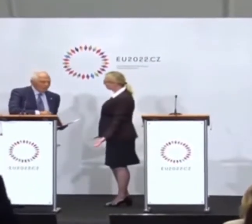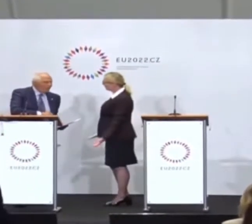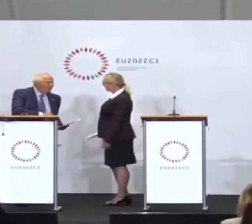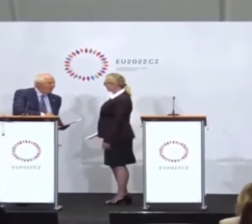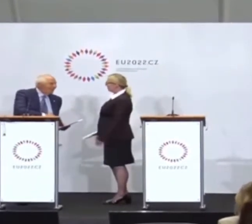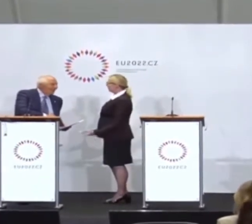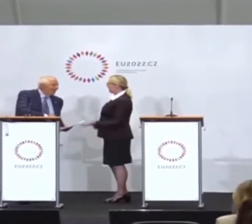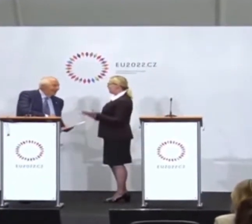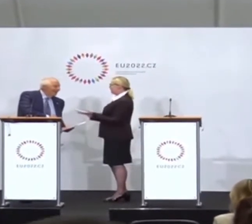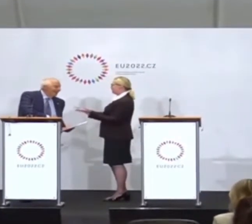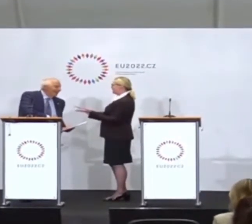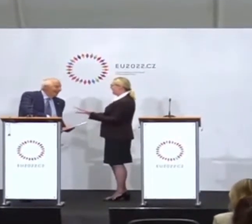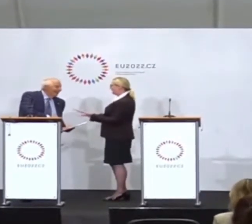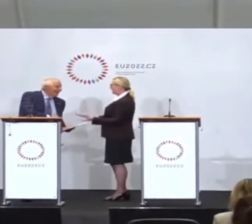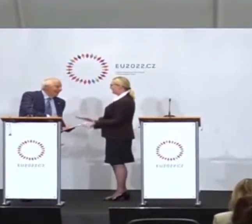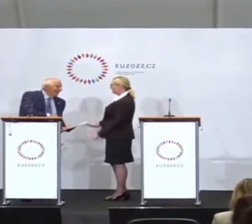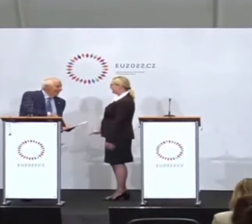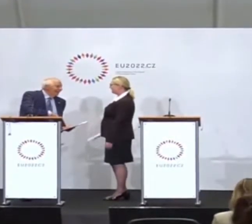Huh?